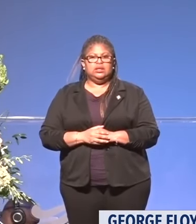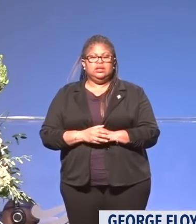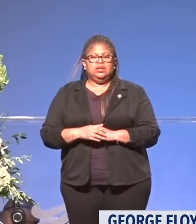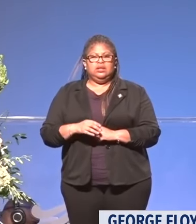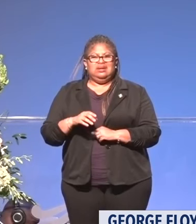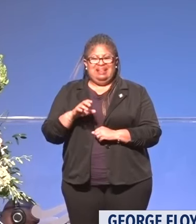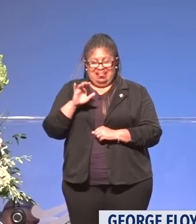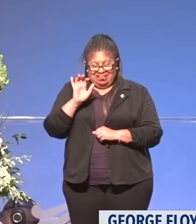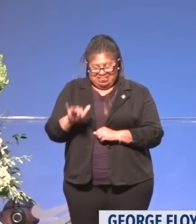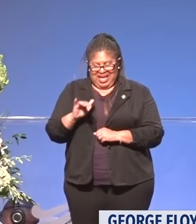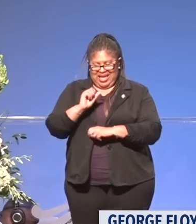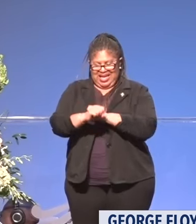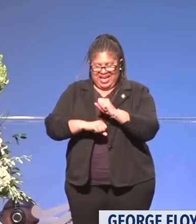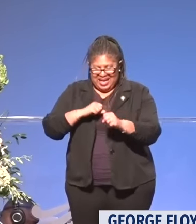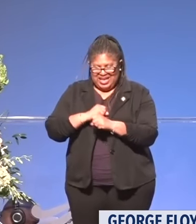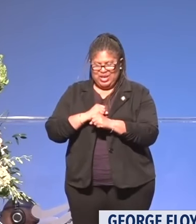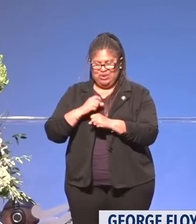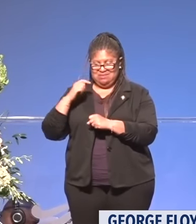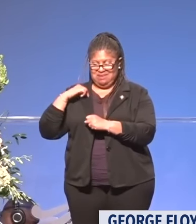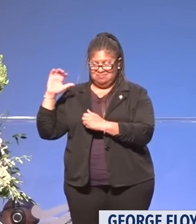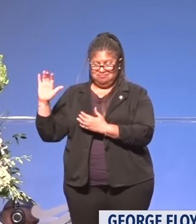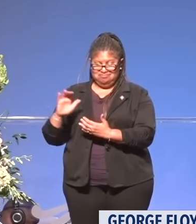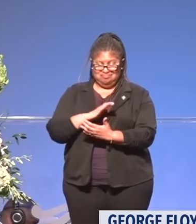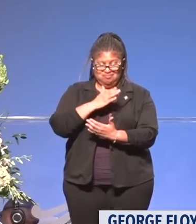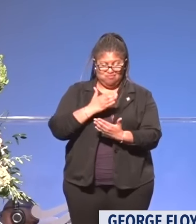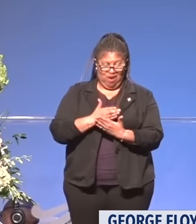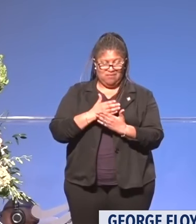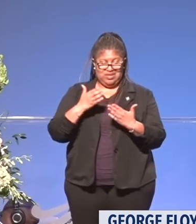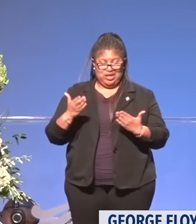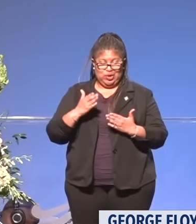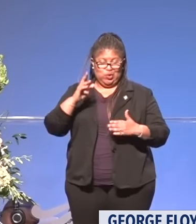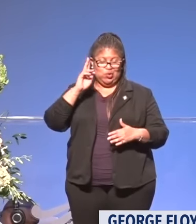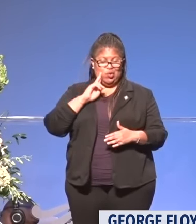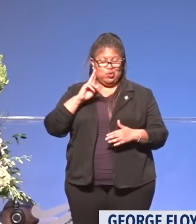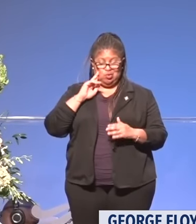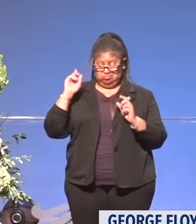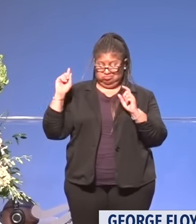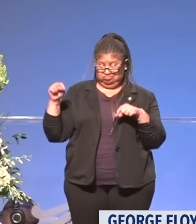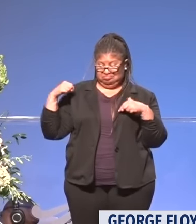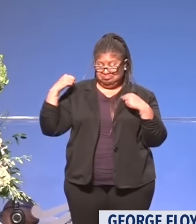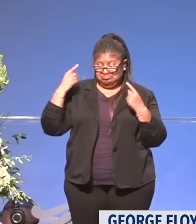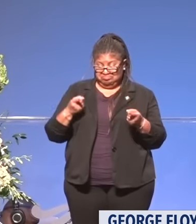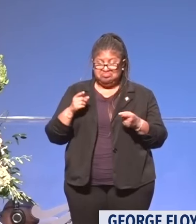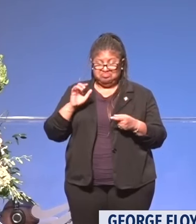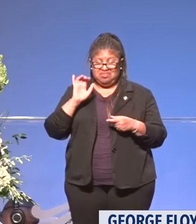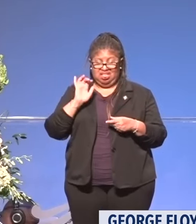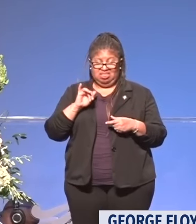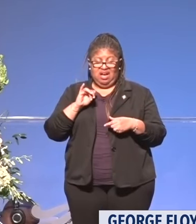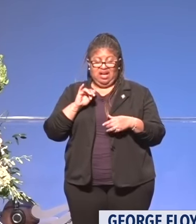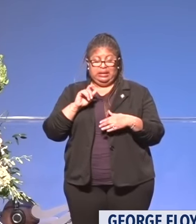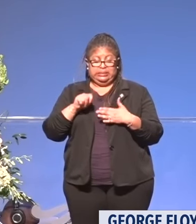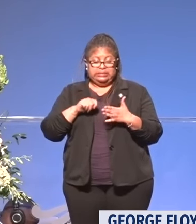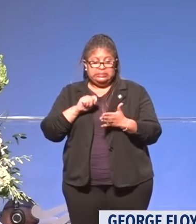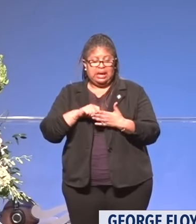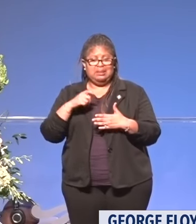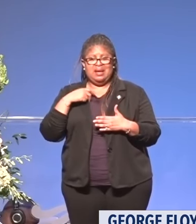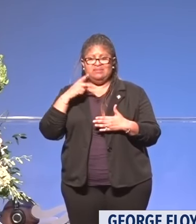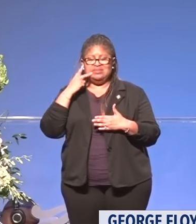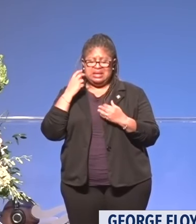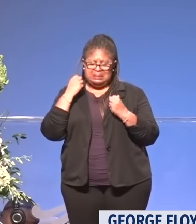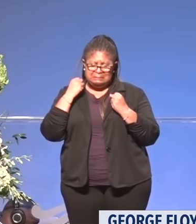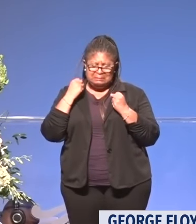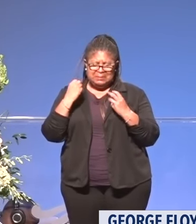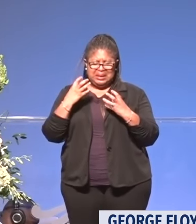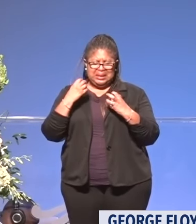And it was that year that I came to Houston. Since that time, I have seen any number of